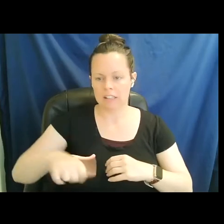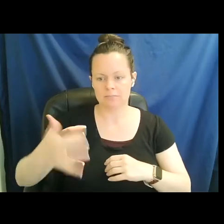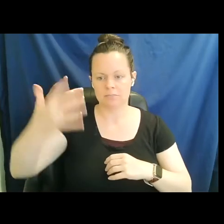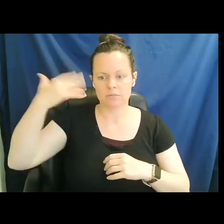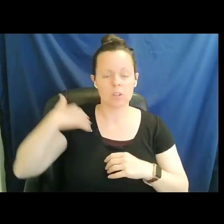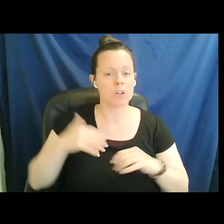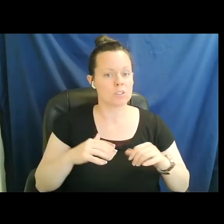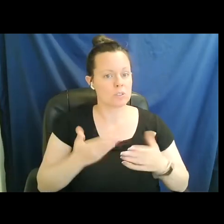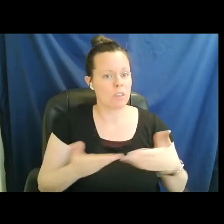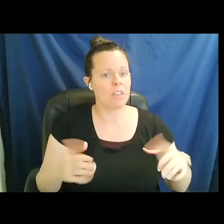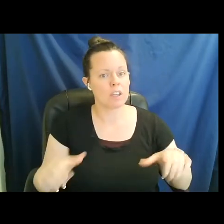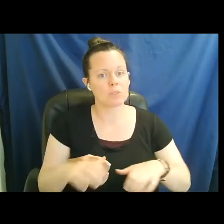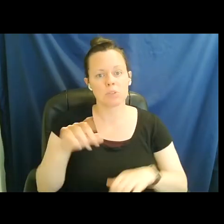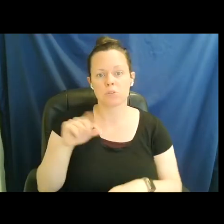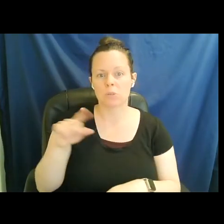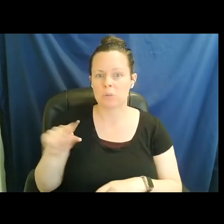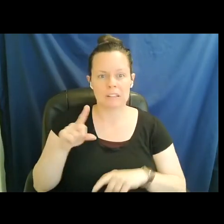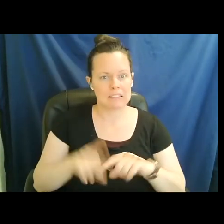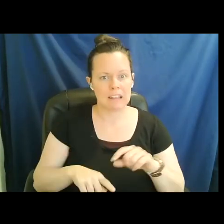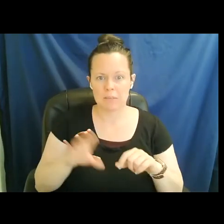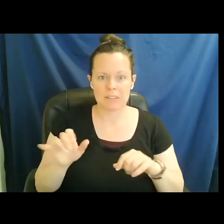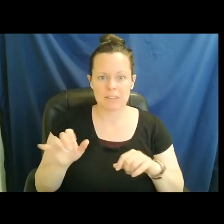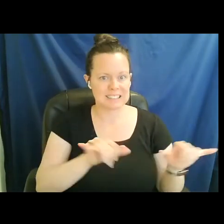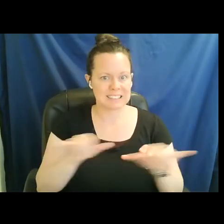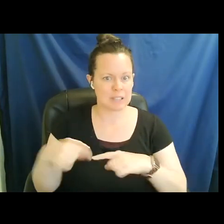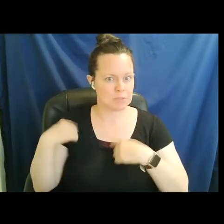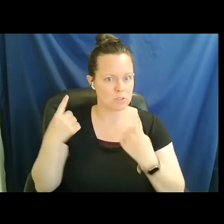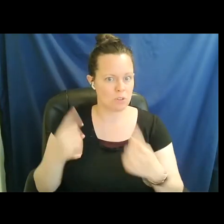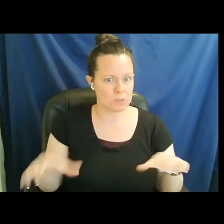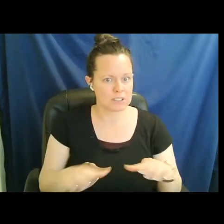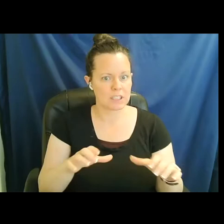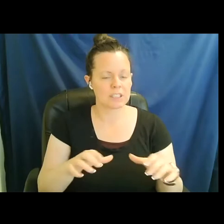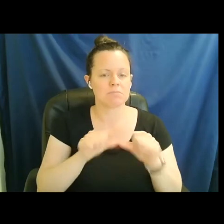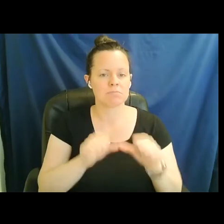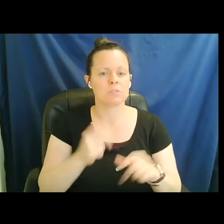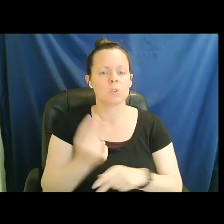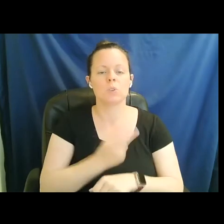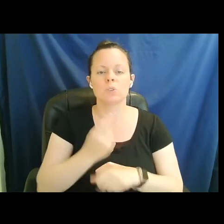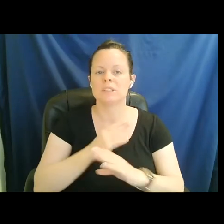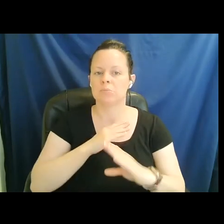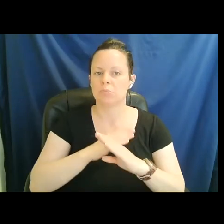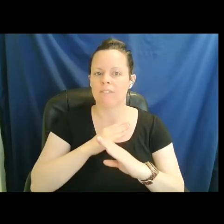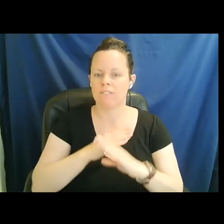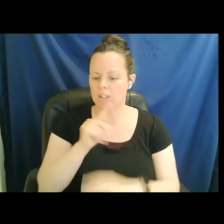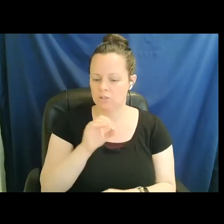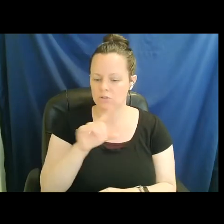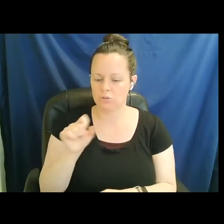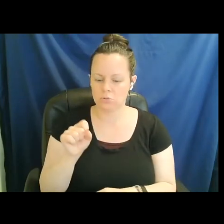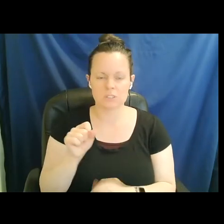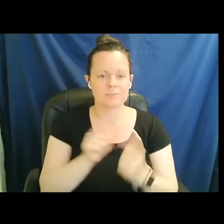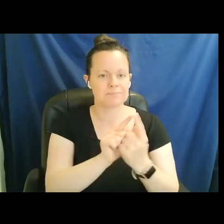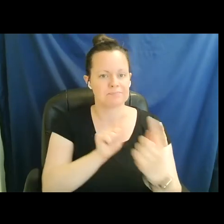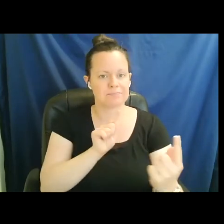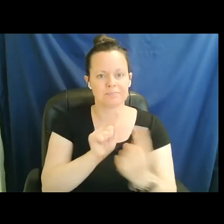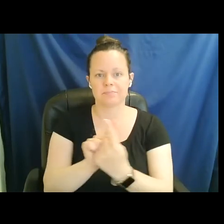can't be like what we've always done. We keep using our prevention tools. We keep distance between